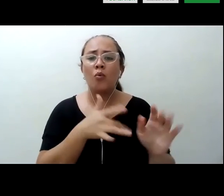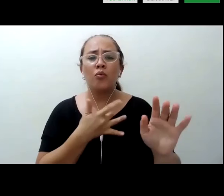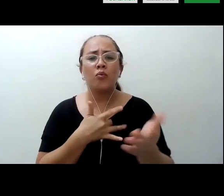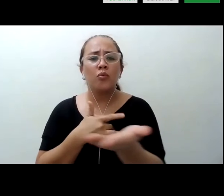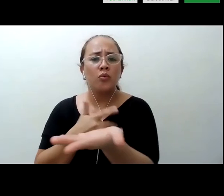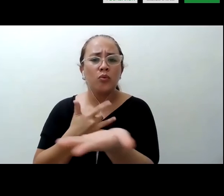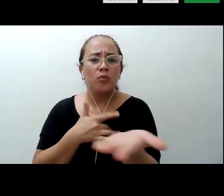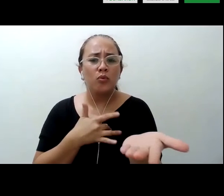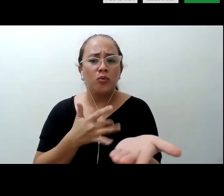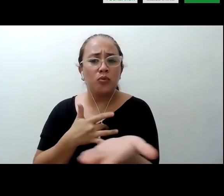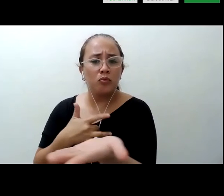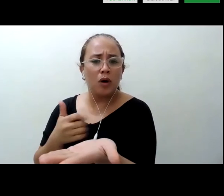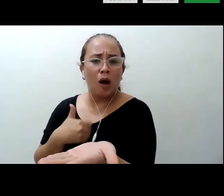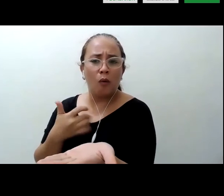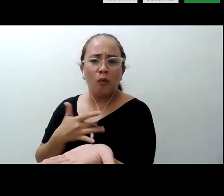work? Okay.